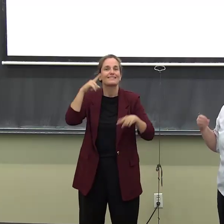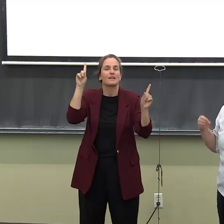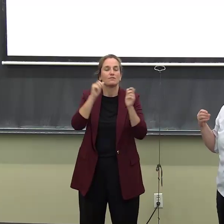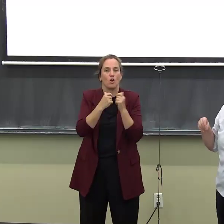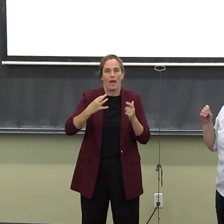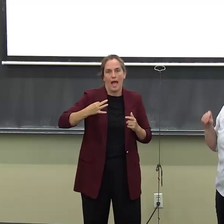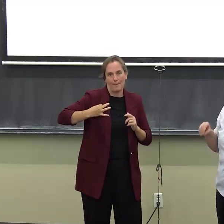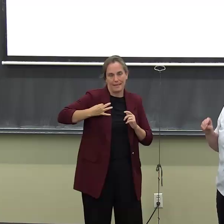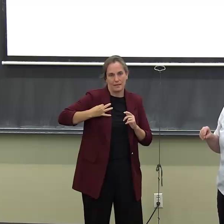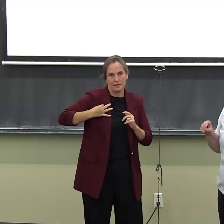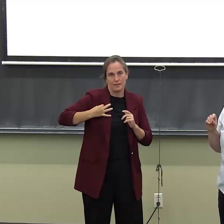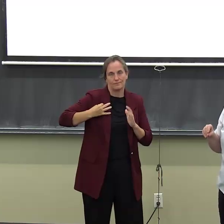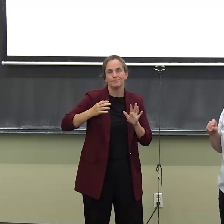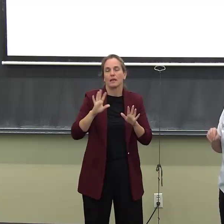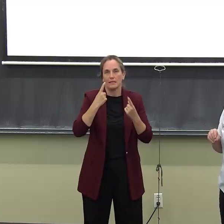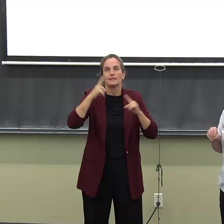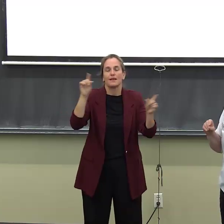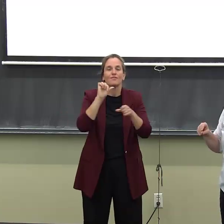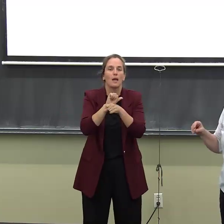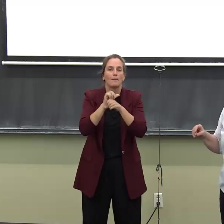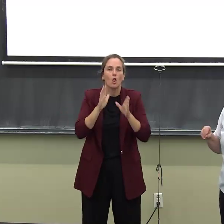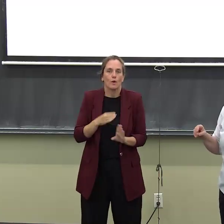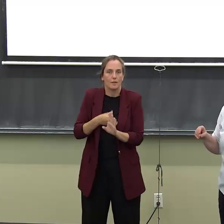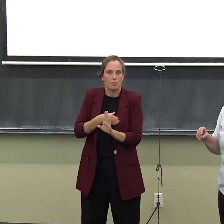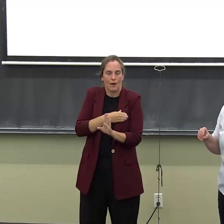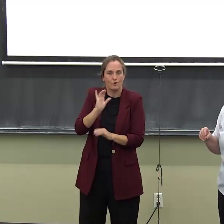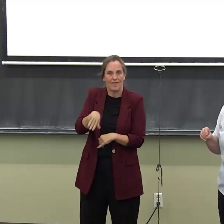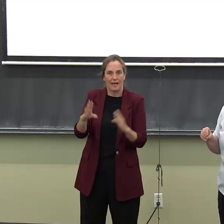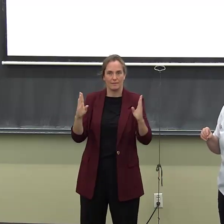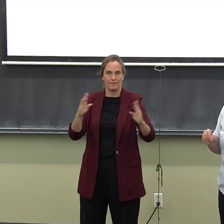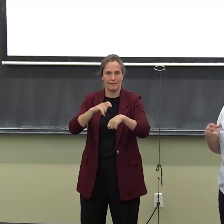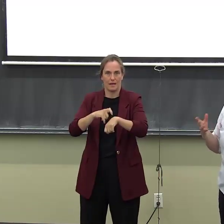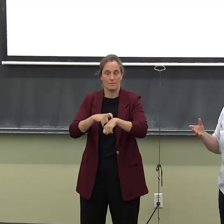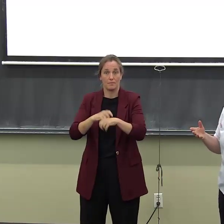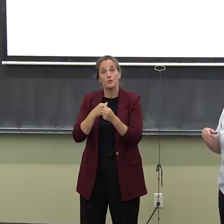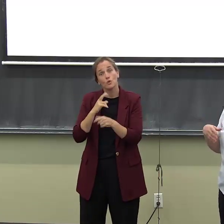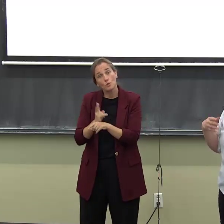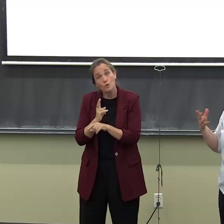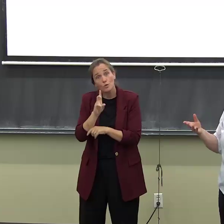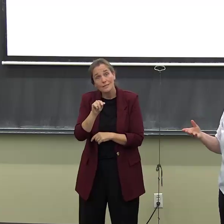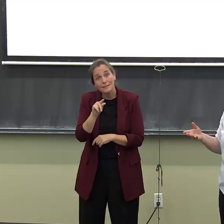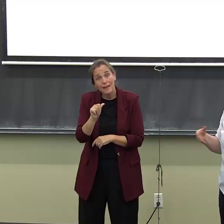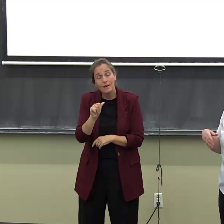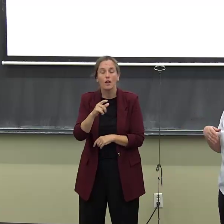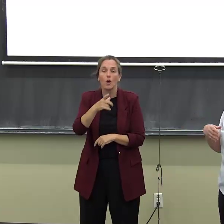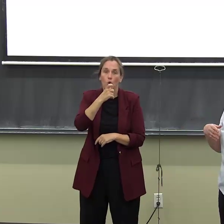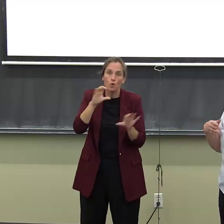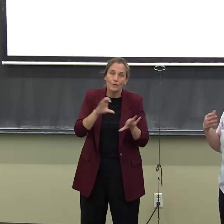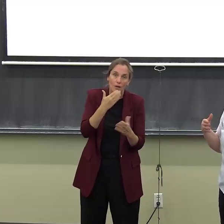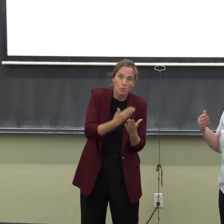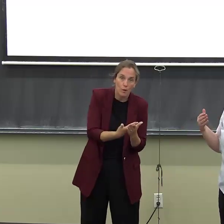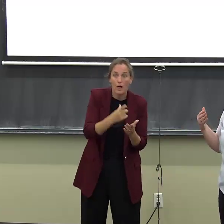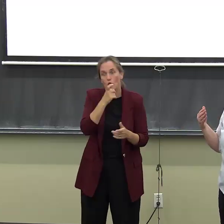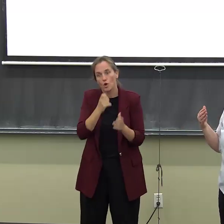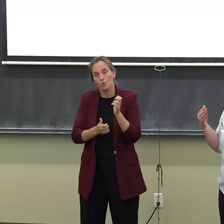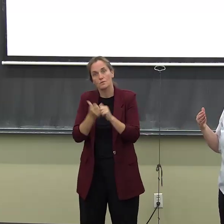or successful employees prior to that time. So they would use data, who did well, who was most productive,